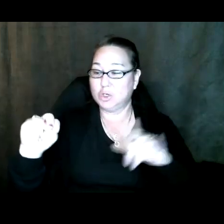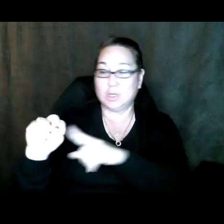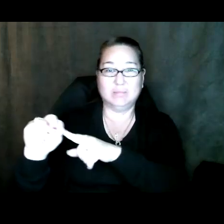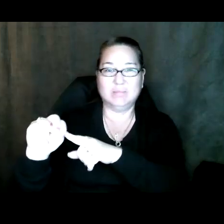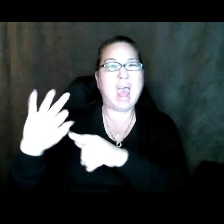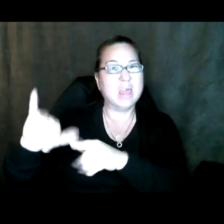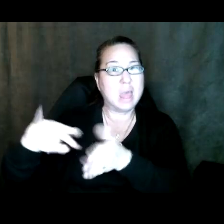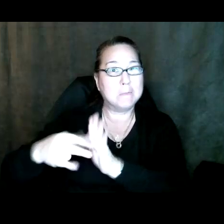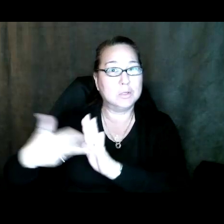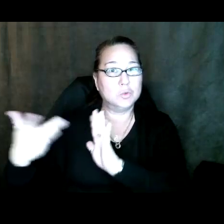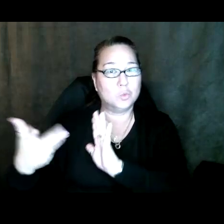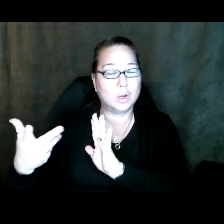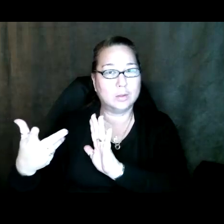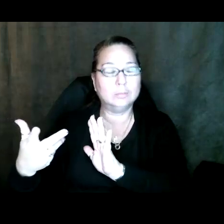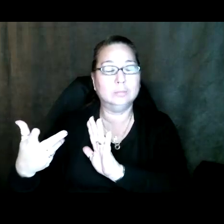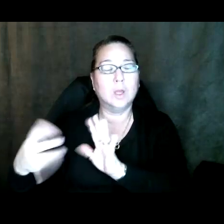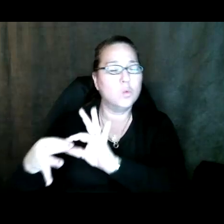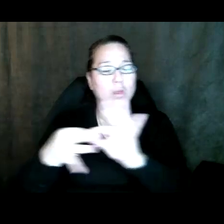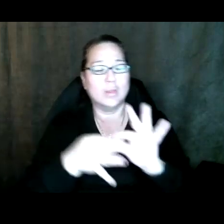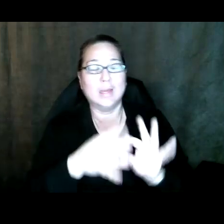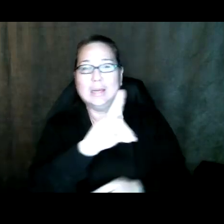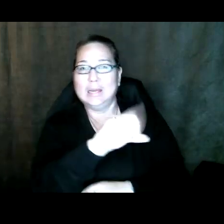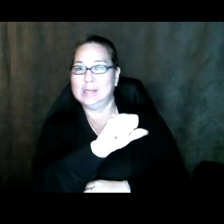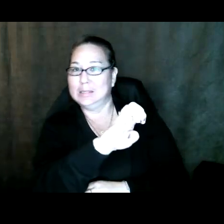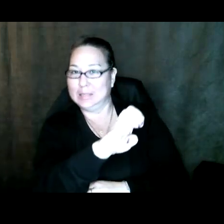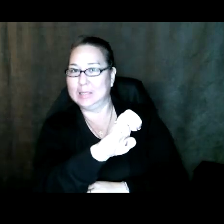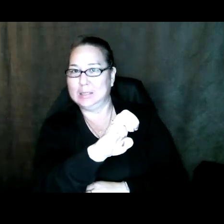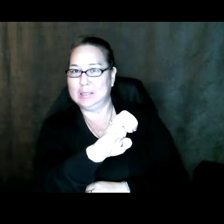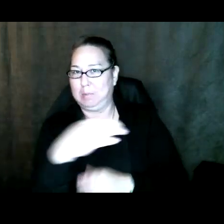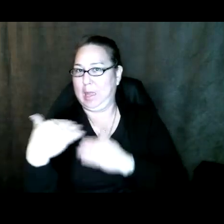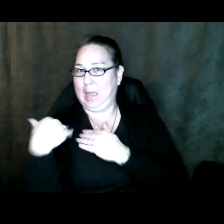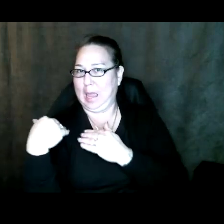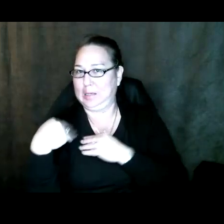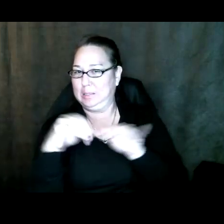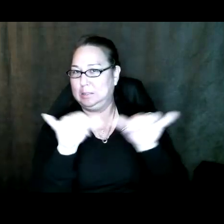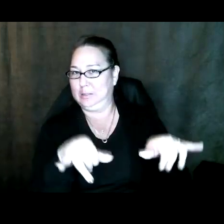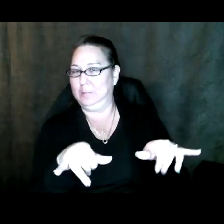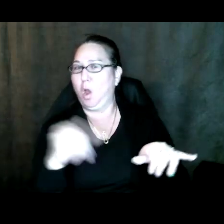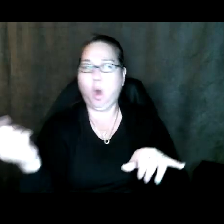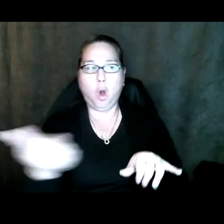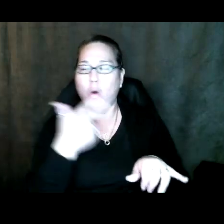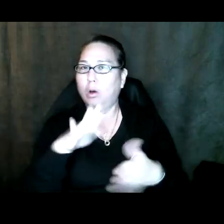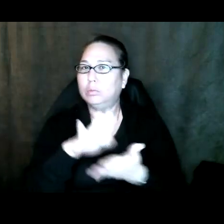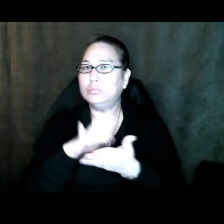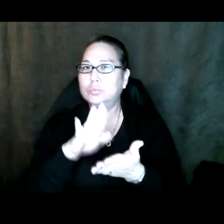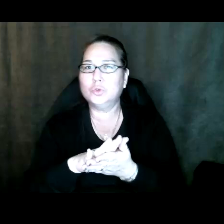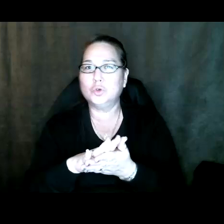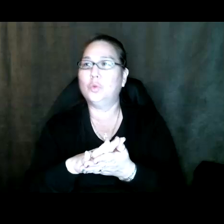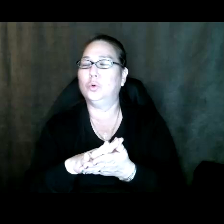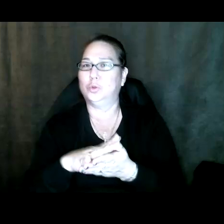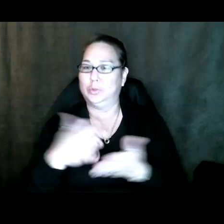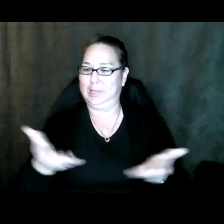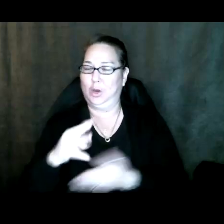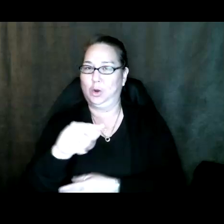As part of the state or DESE accountability system, every school in Massachusetts receives an accountability